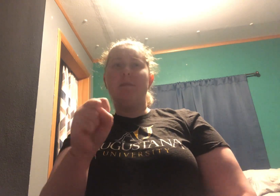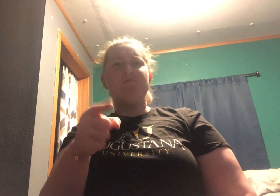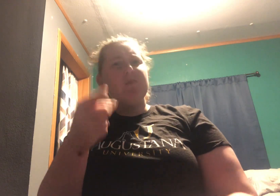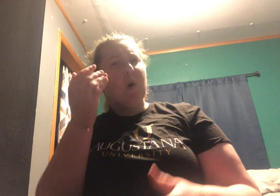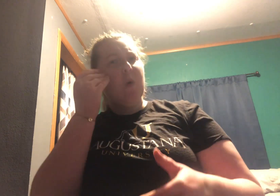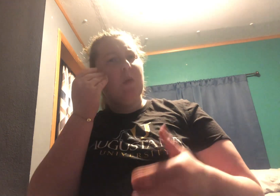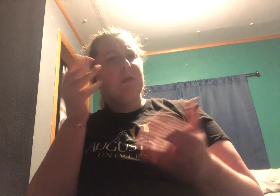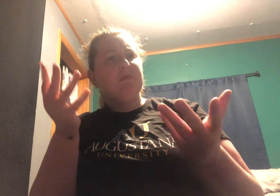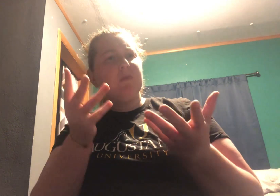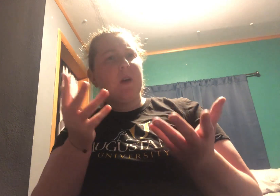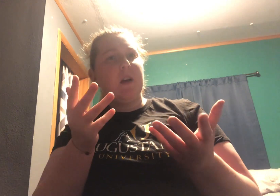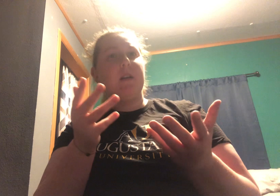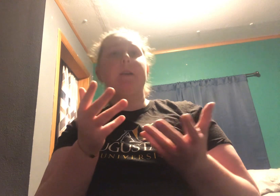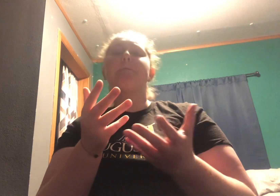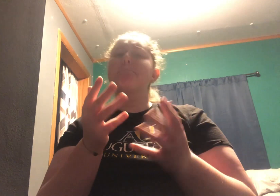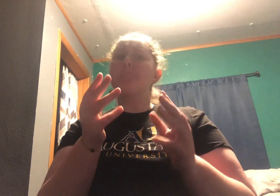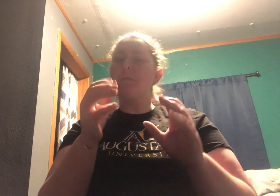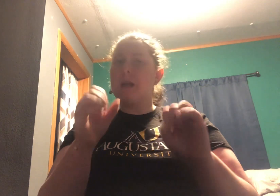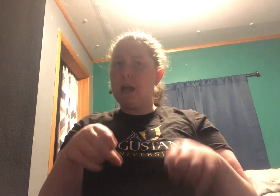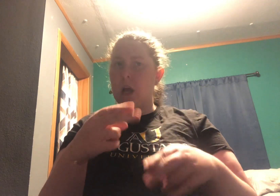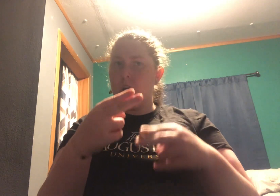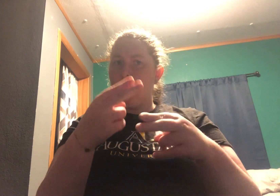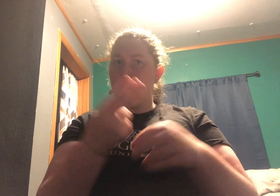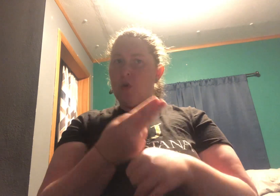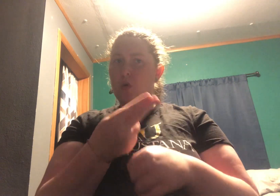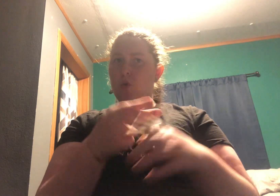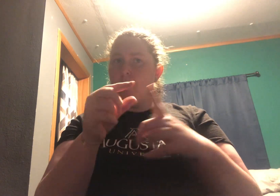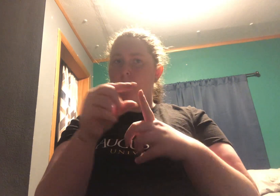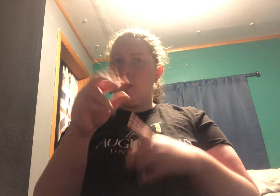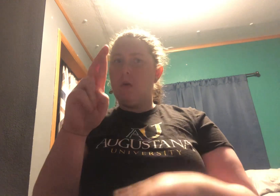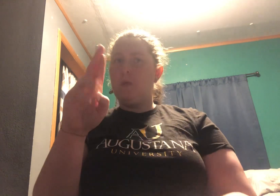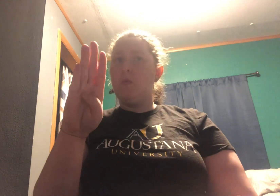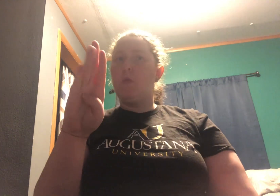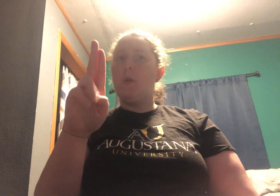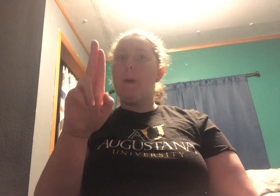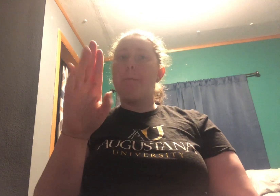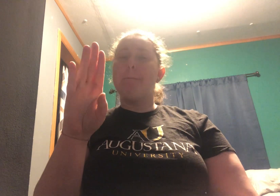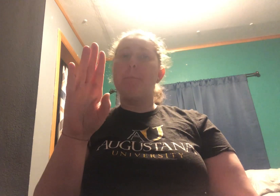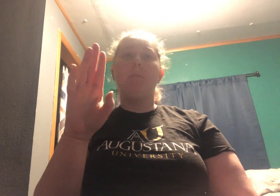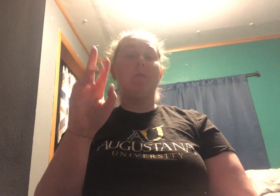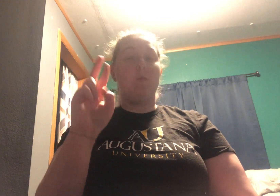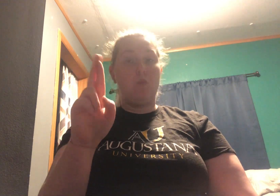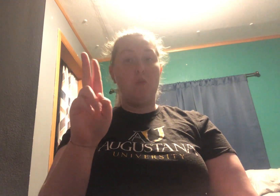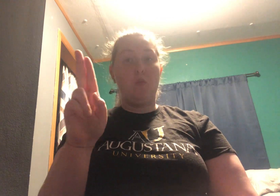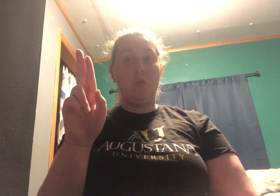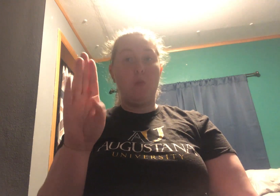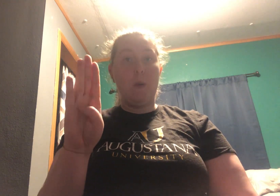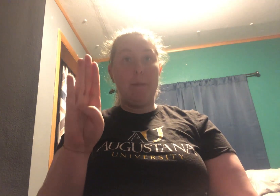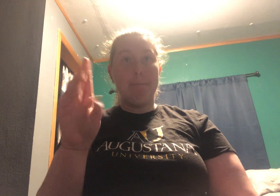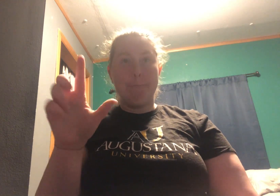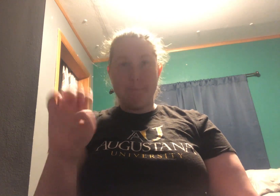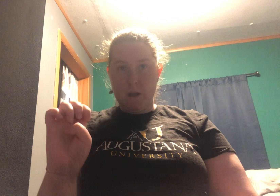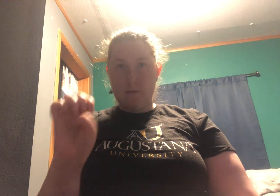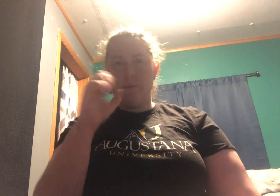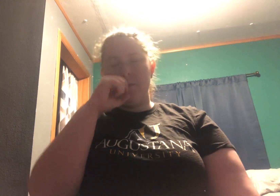could use the word rubble. Imagine if a building gets demolished. You know how they sometimes old buildings